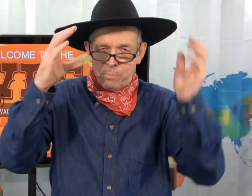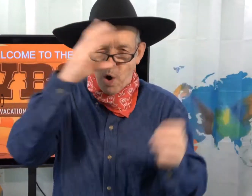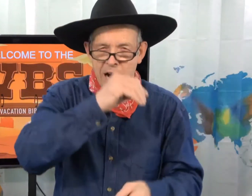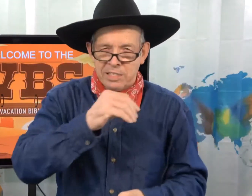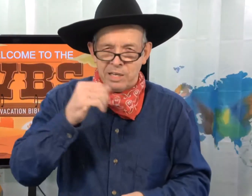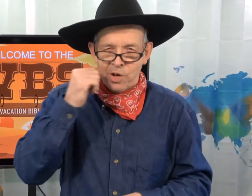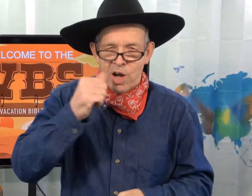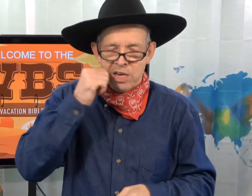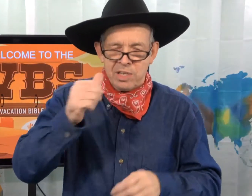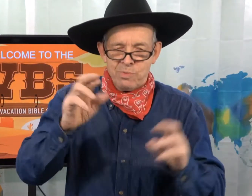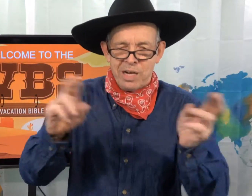Boys and girls, you ready?